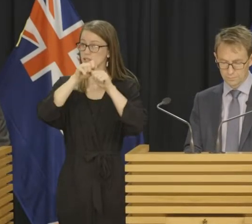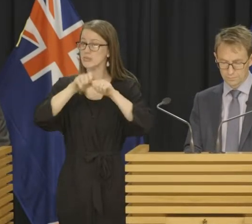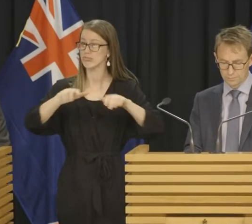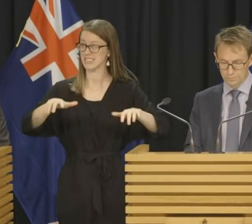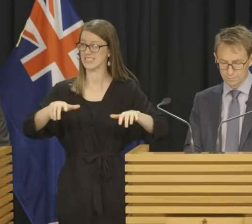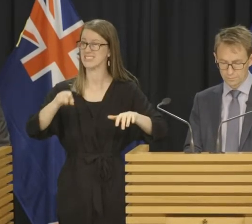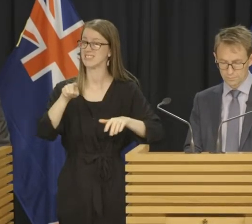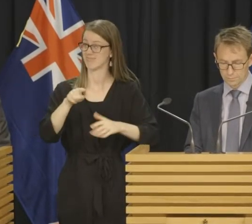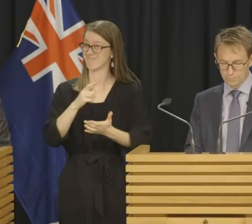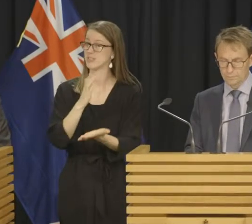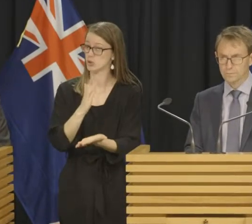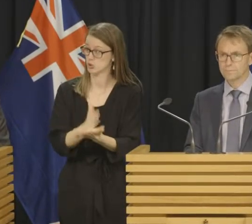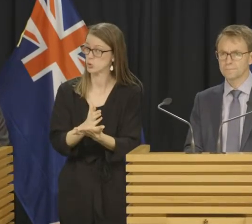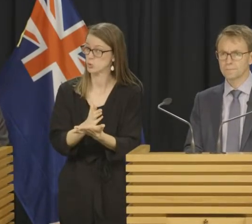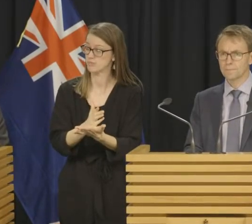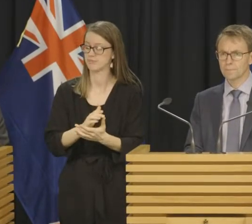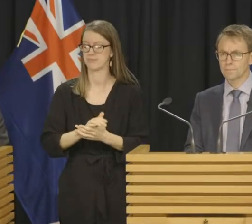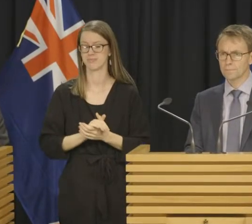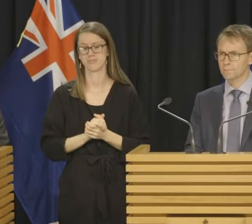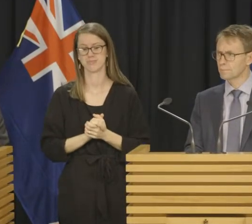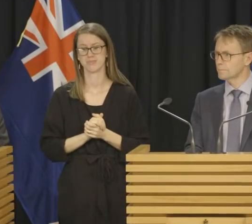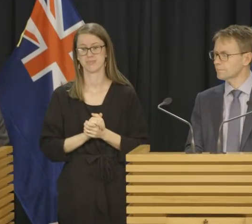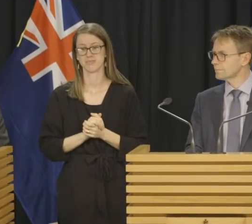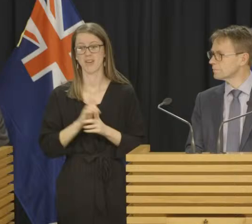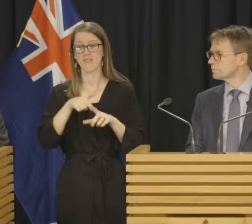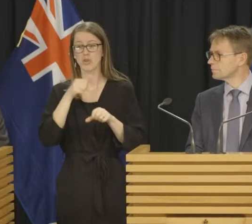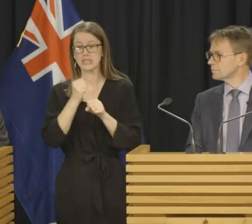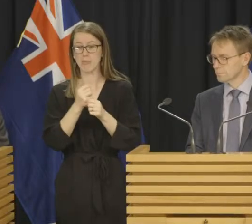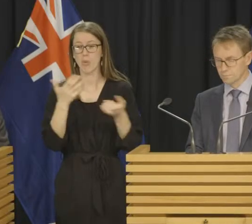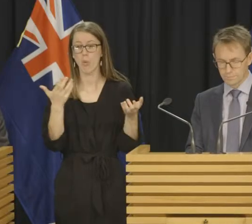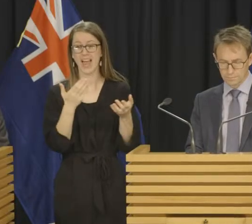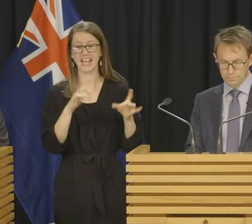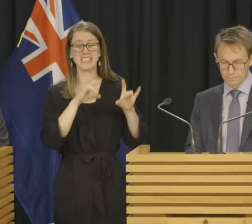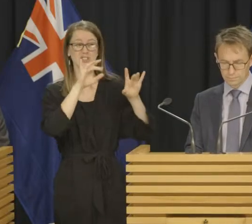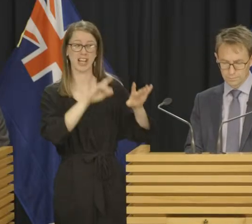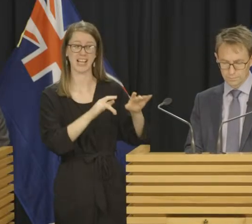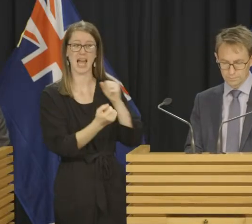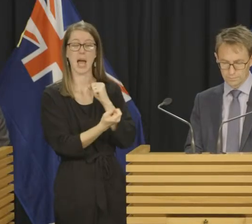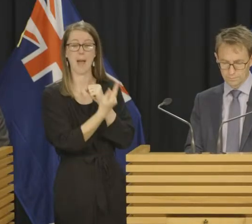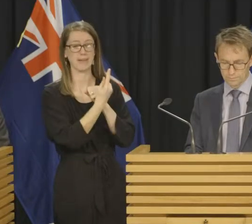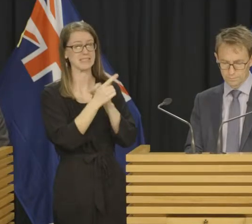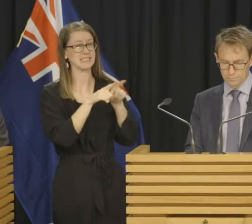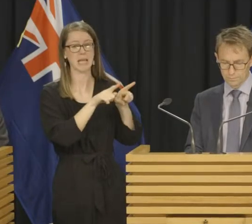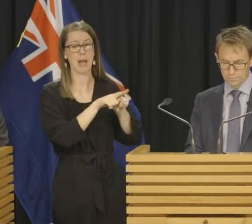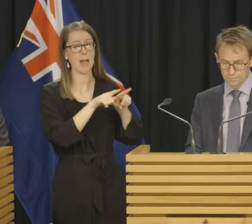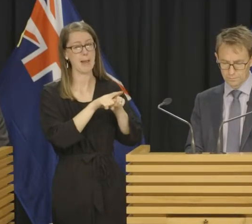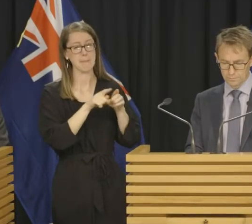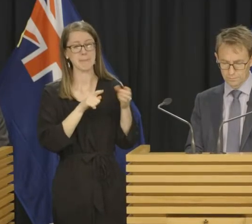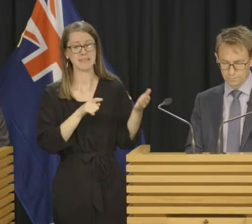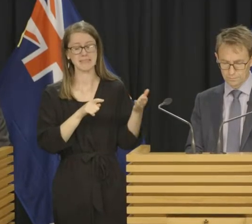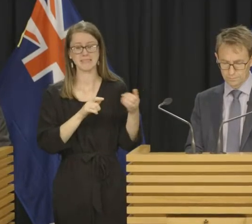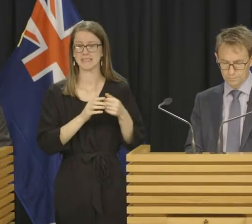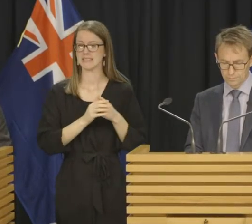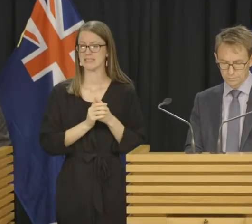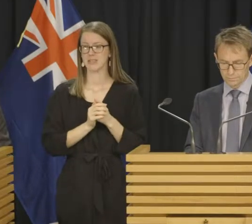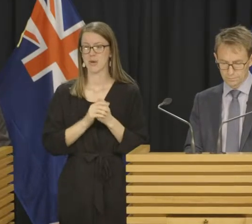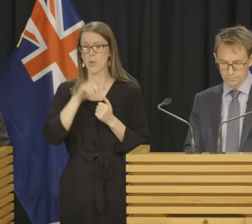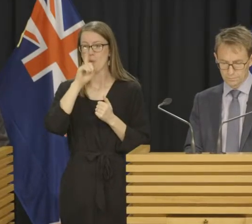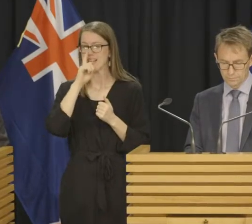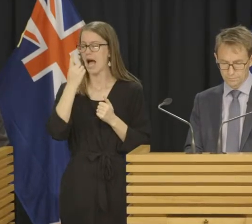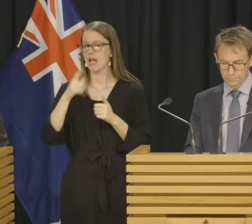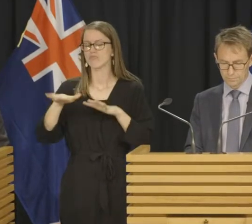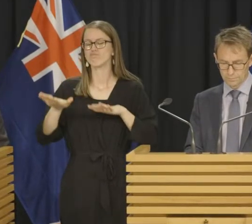statement of fact, and we only need to look at Australia to see that. We simply cannot afford to